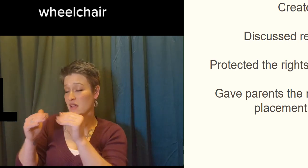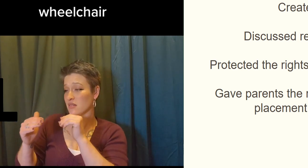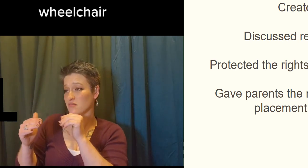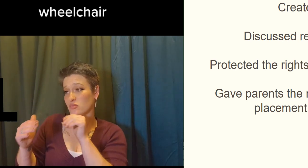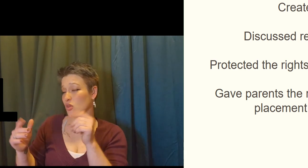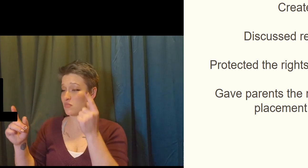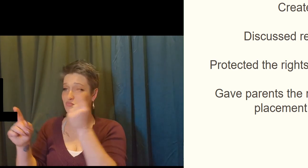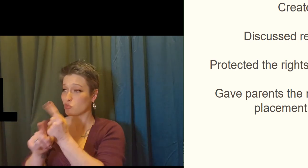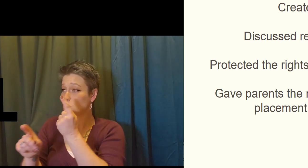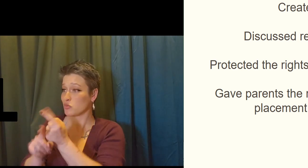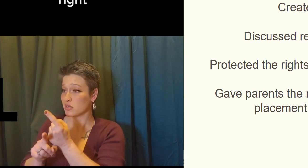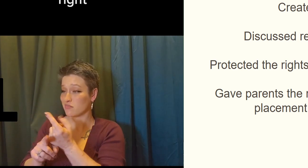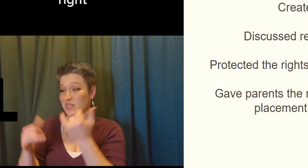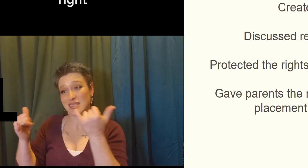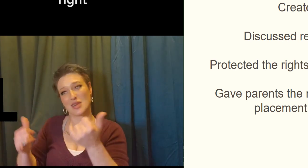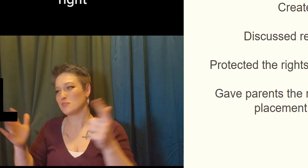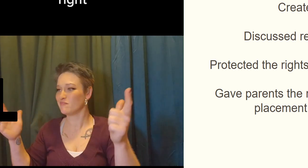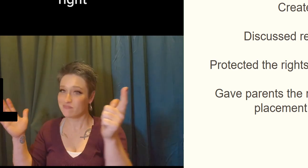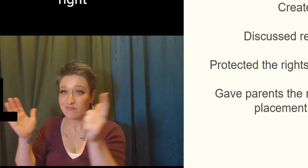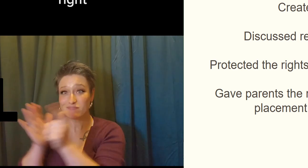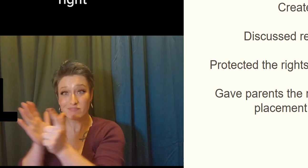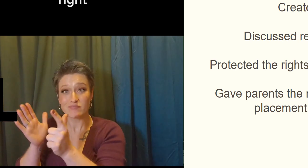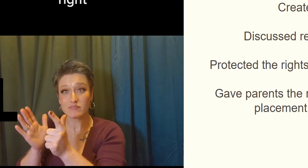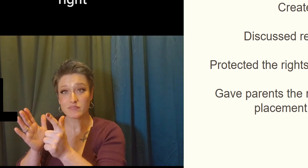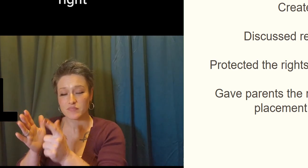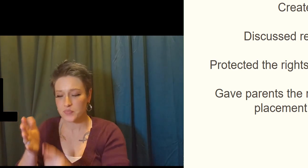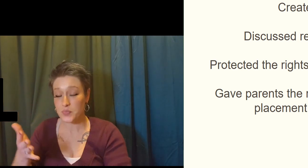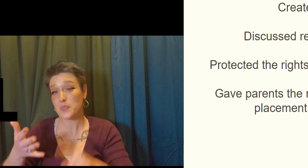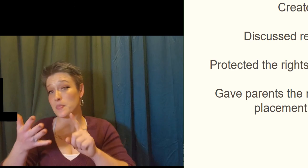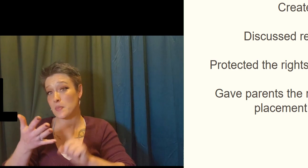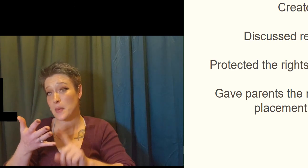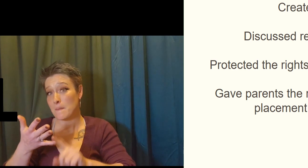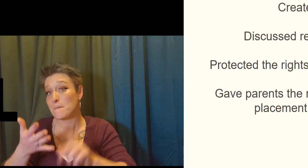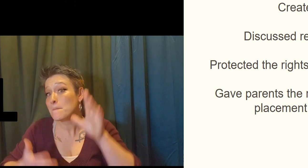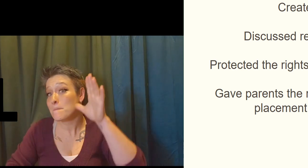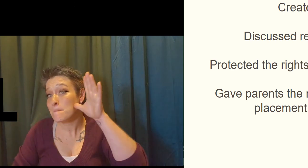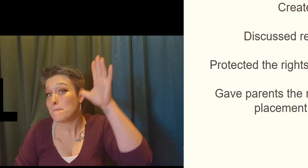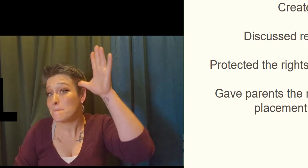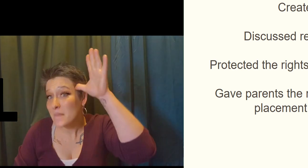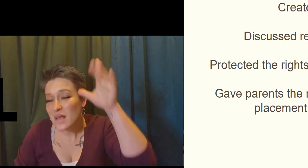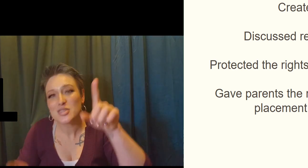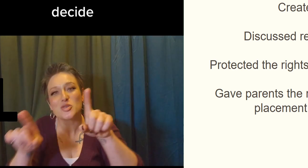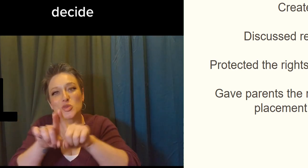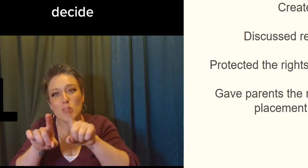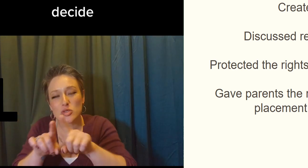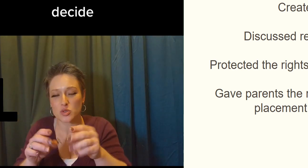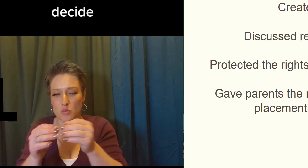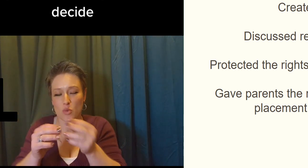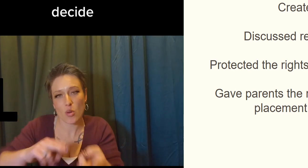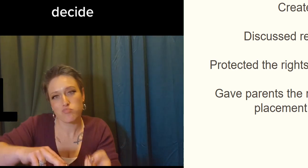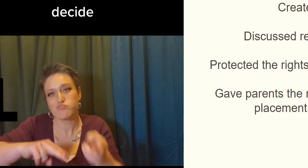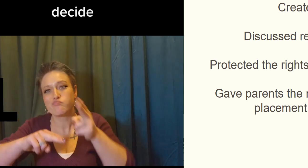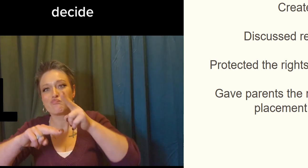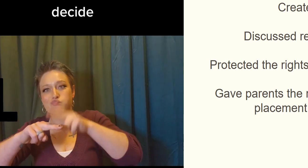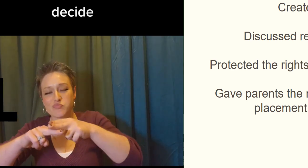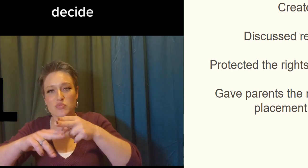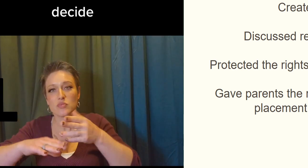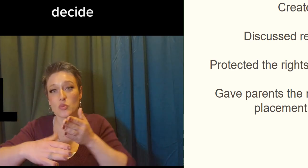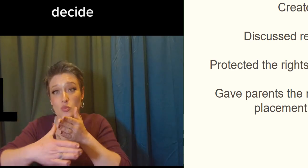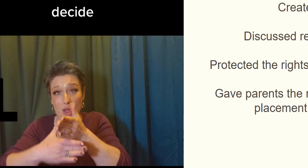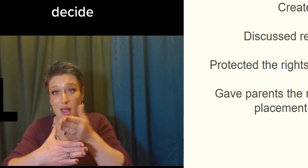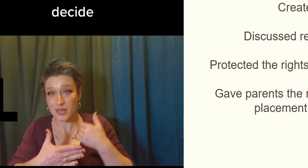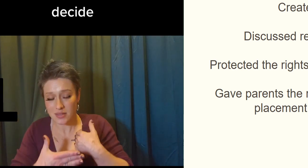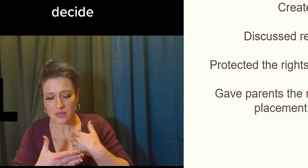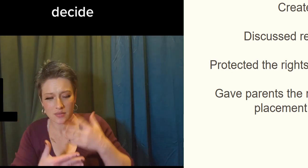wheelchair. That's not fair and it's not right, and now it's illegal. And fifth, it gave parents